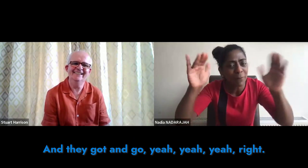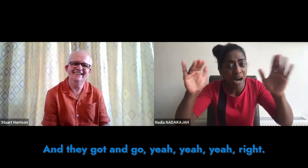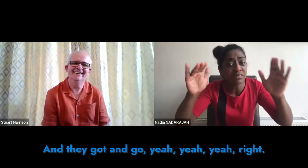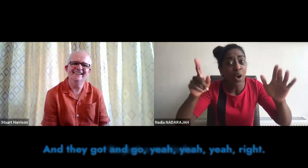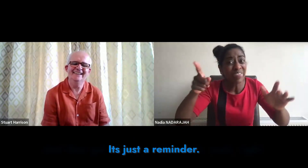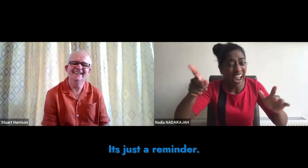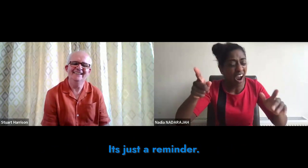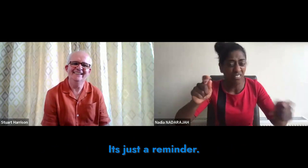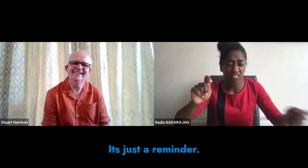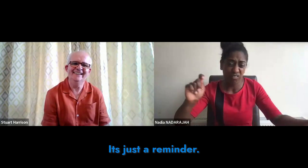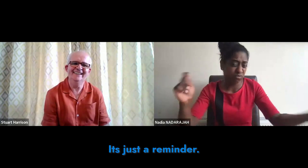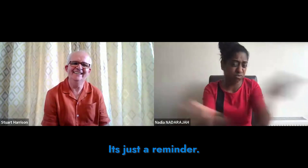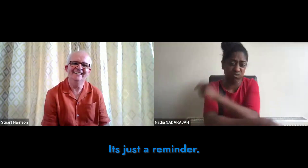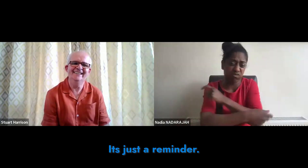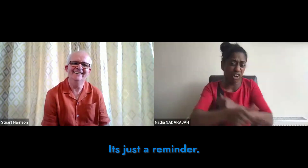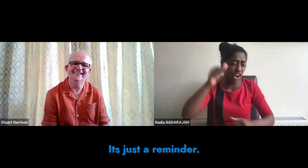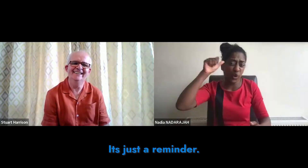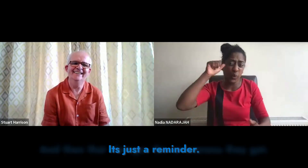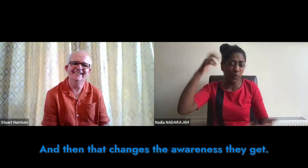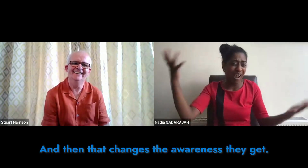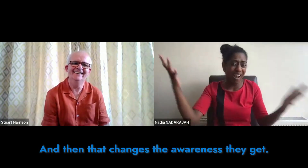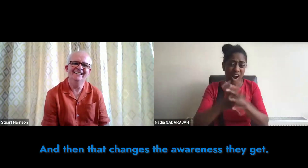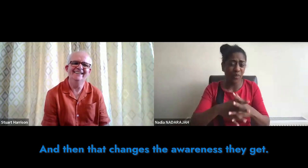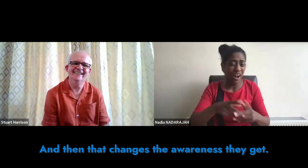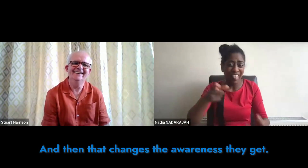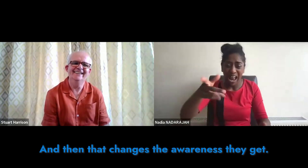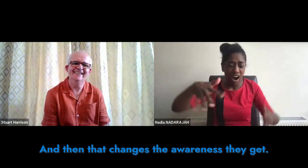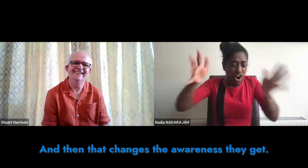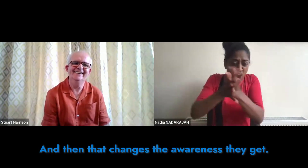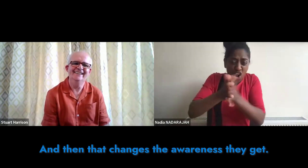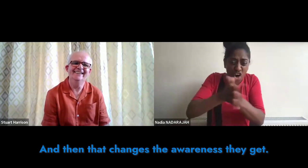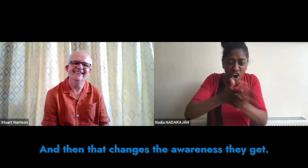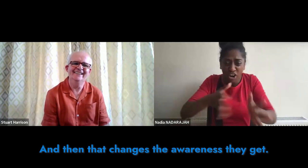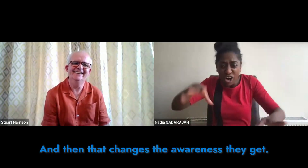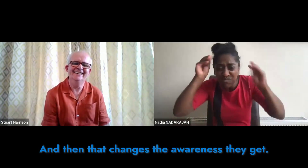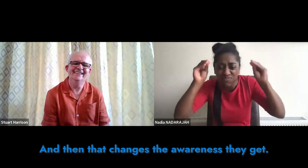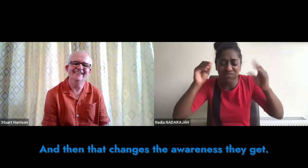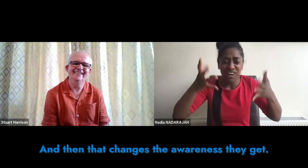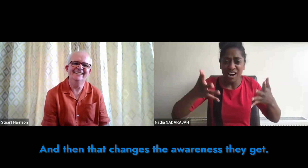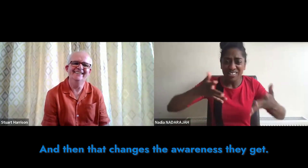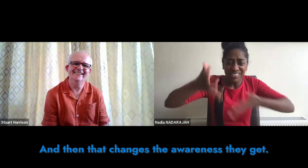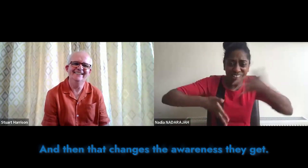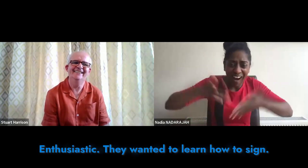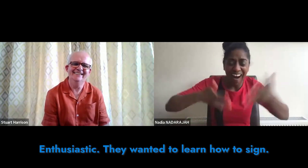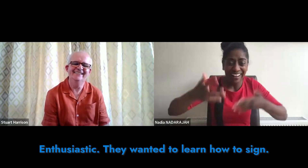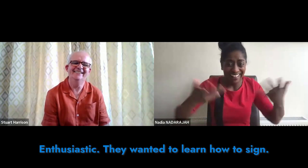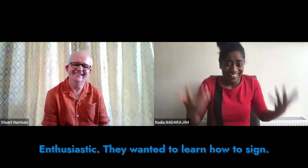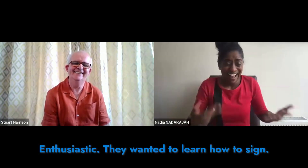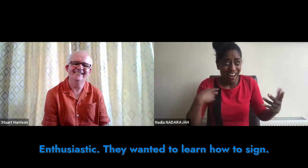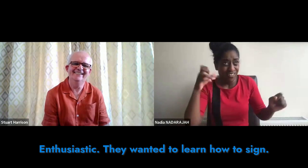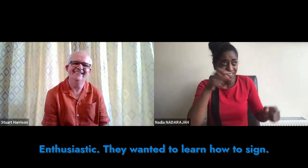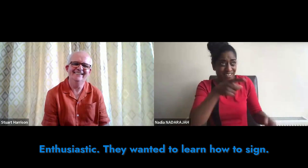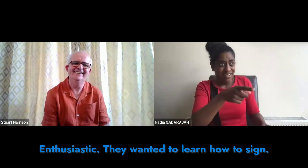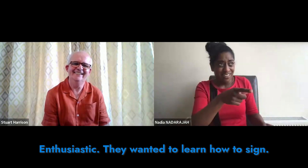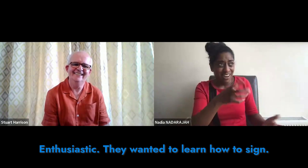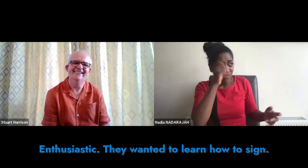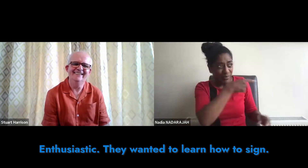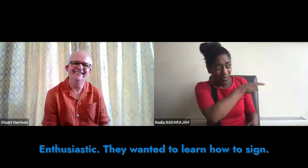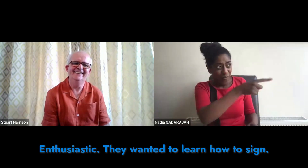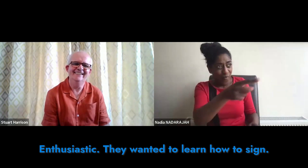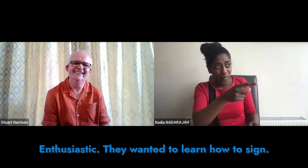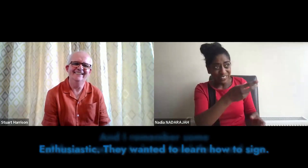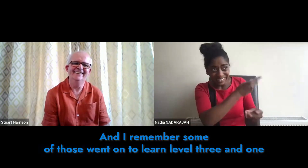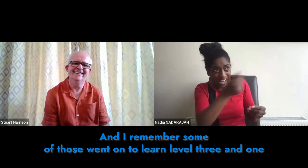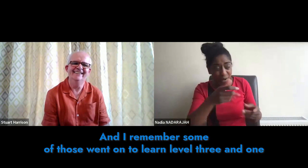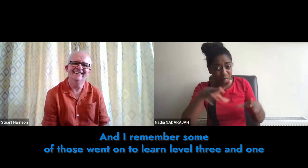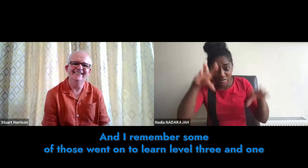yeah, yeah, right. It's just a reminder. And then that changes the awareness. They get enthusiastic. They wanted to learn how to